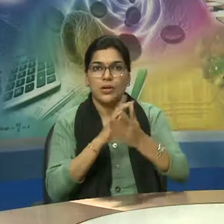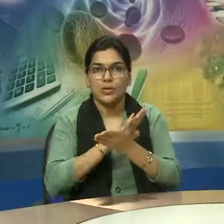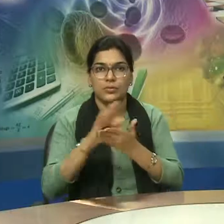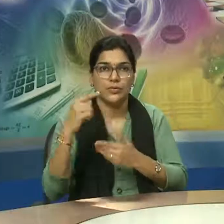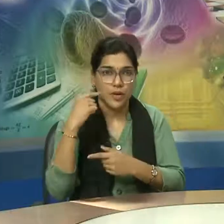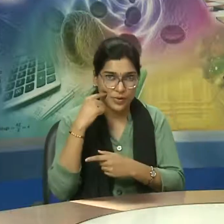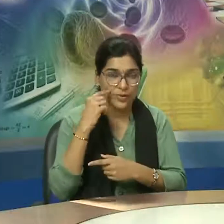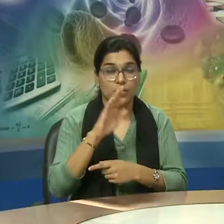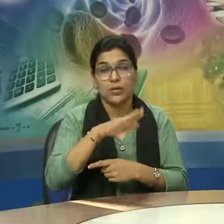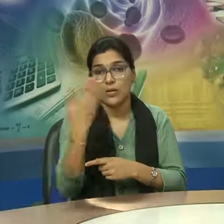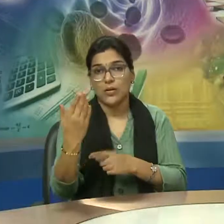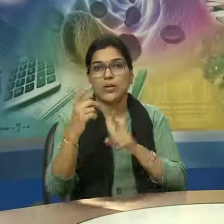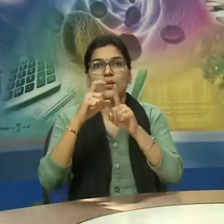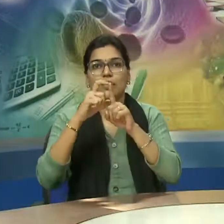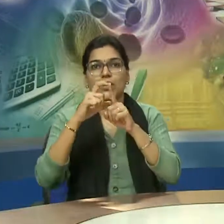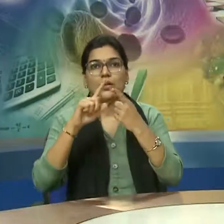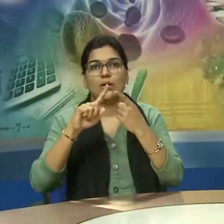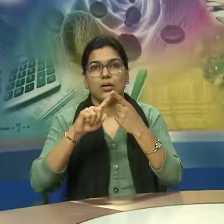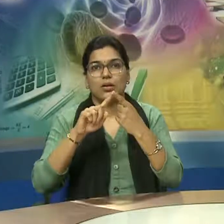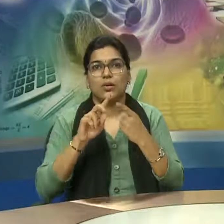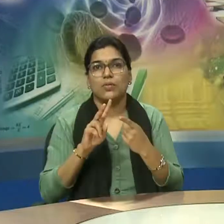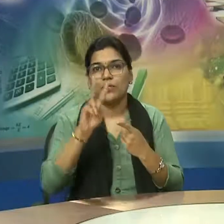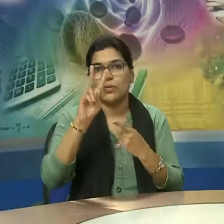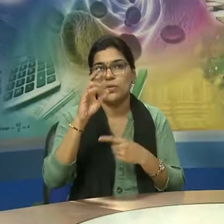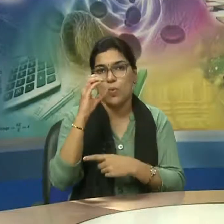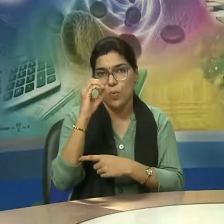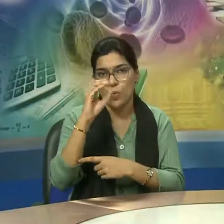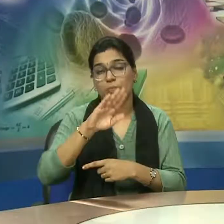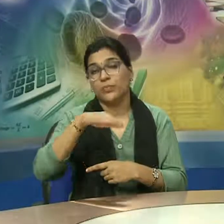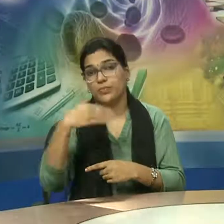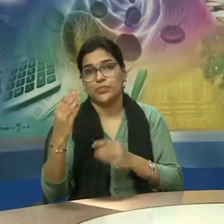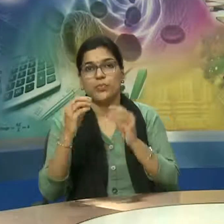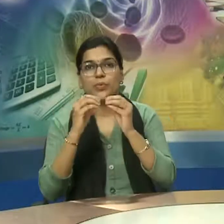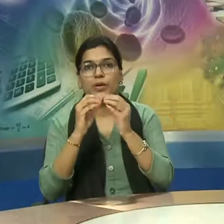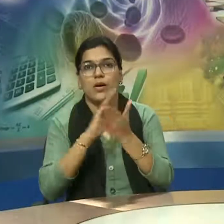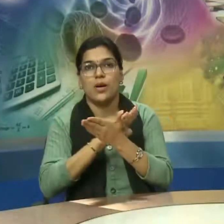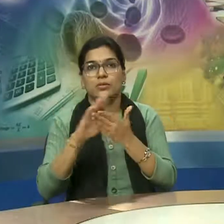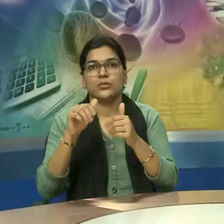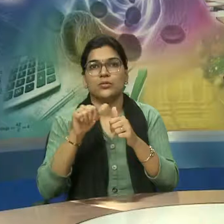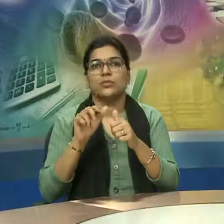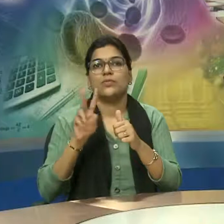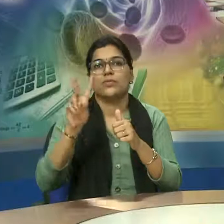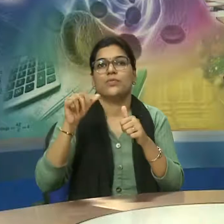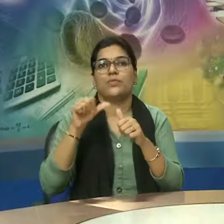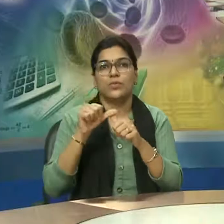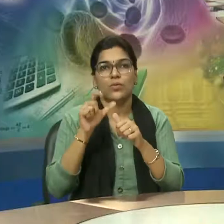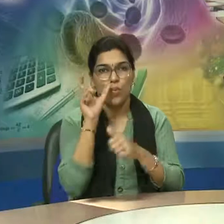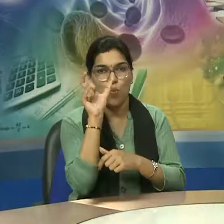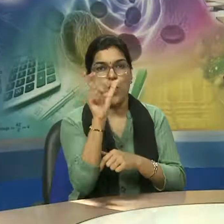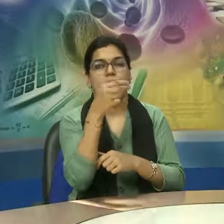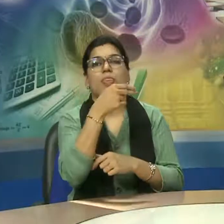in blue, Atithi Devo Bhava.